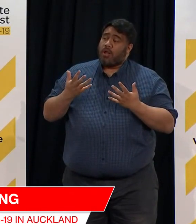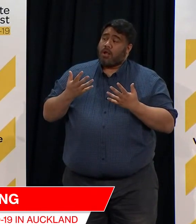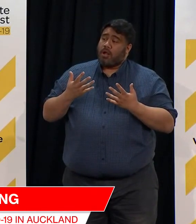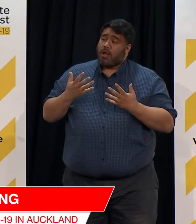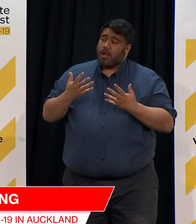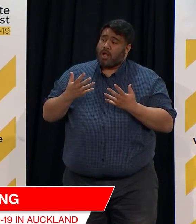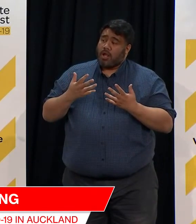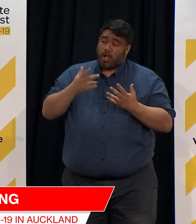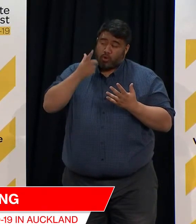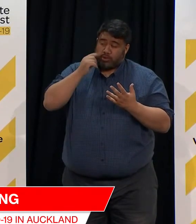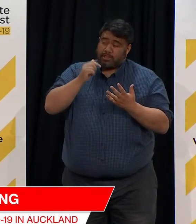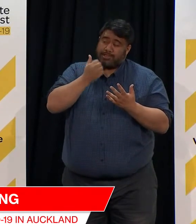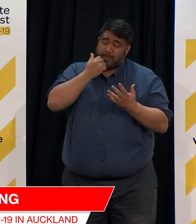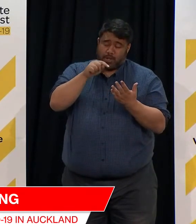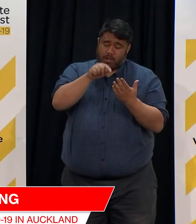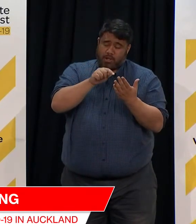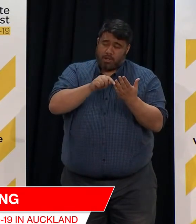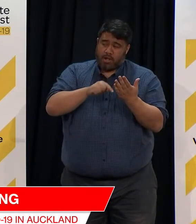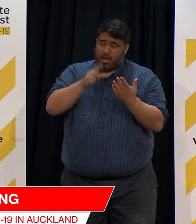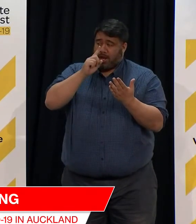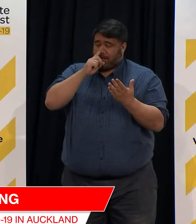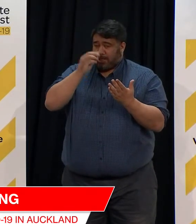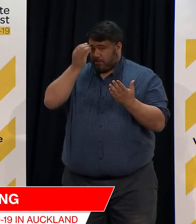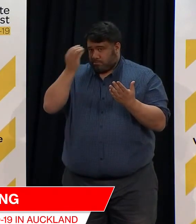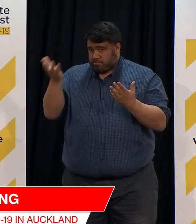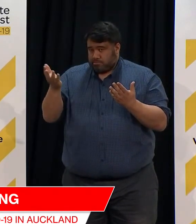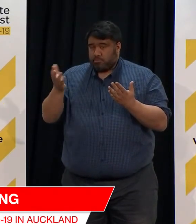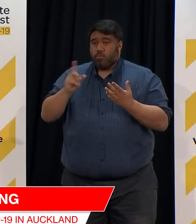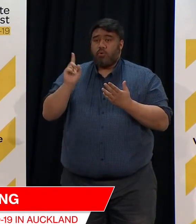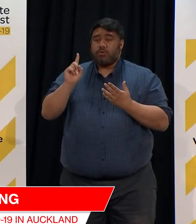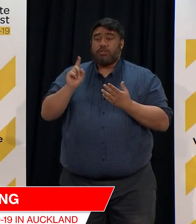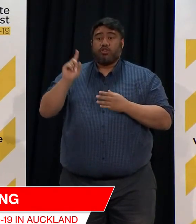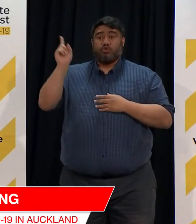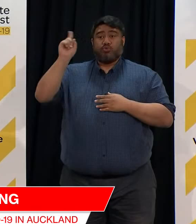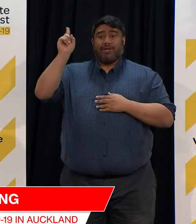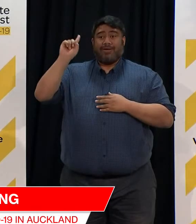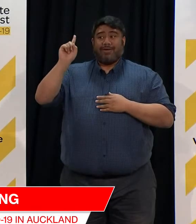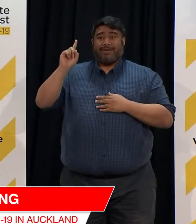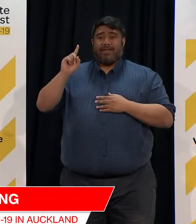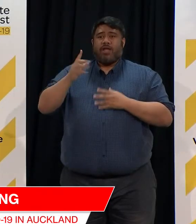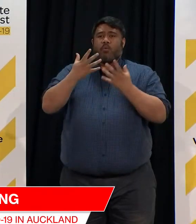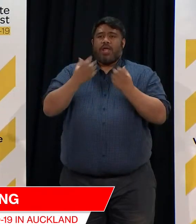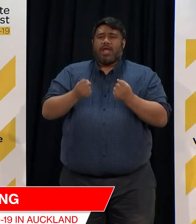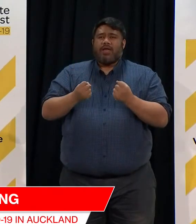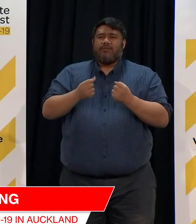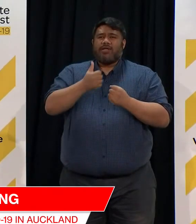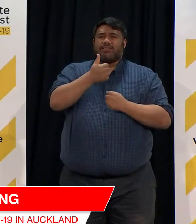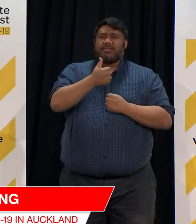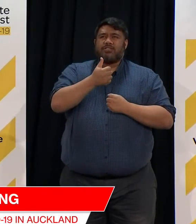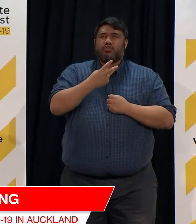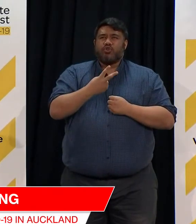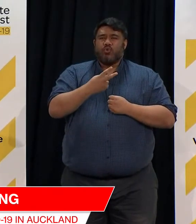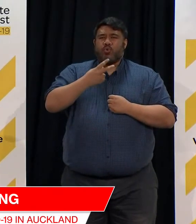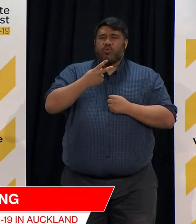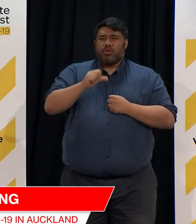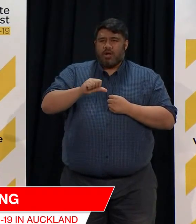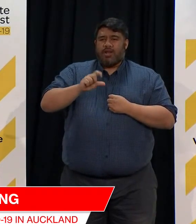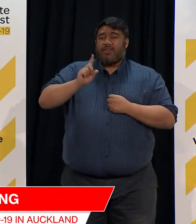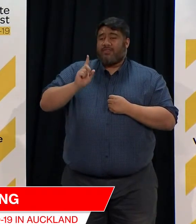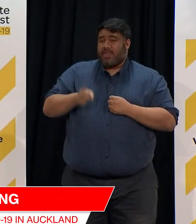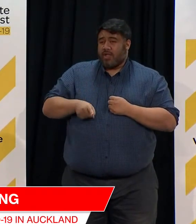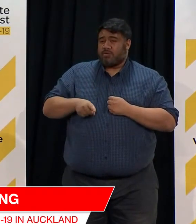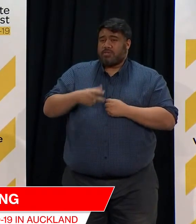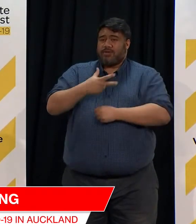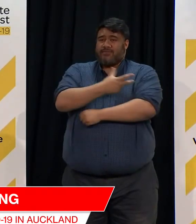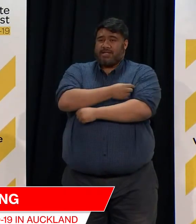just making sure I've got the right sheet of paper here, is that as of today we have around 629,000 doses in the